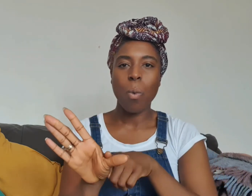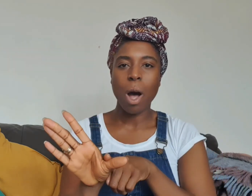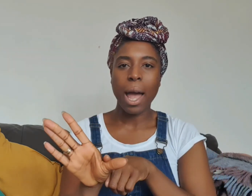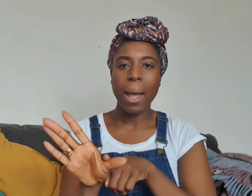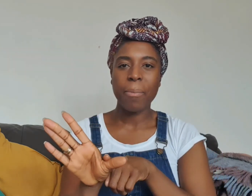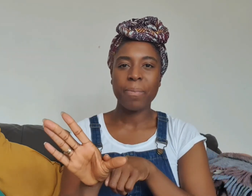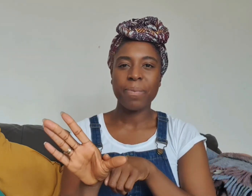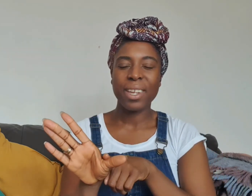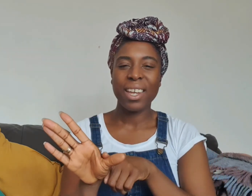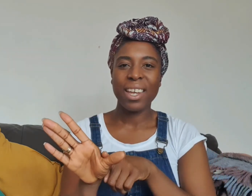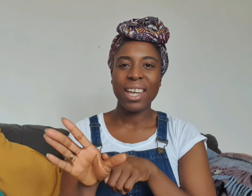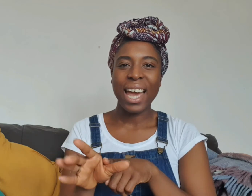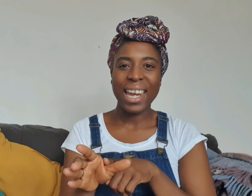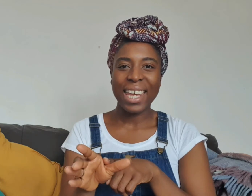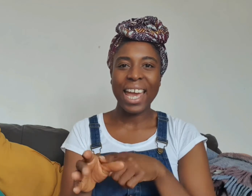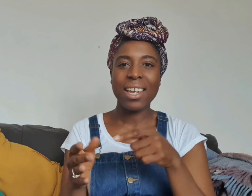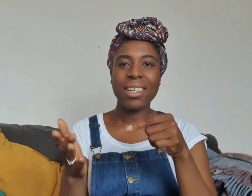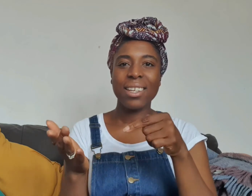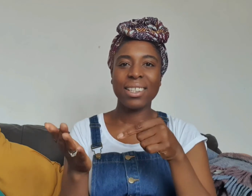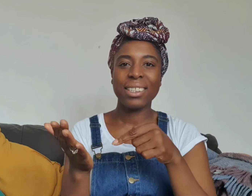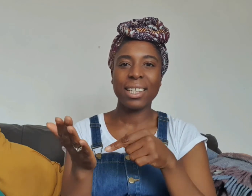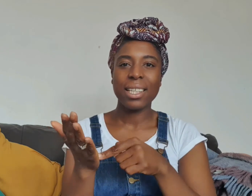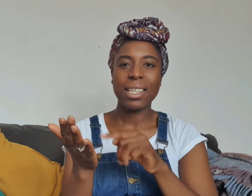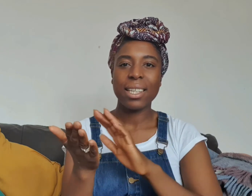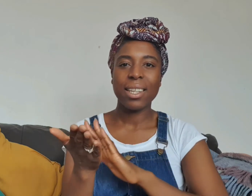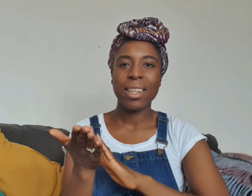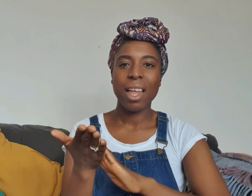T-H-U-R-S-D-A-Y. And again.